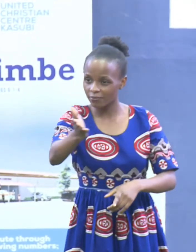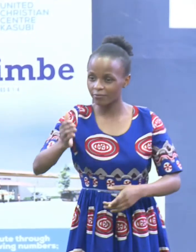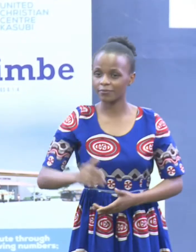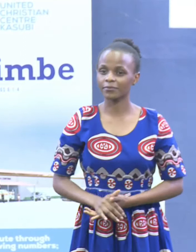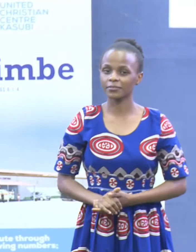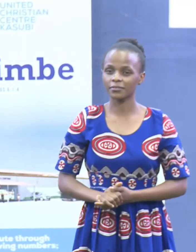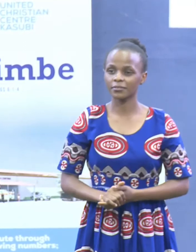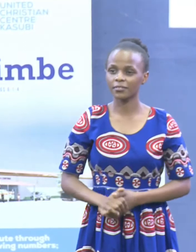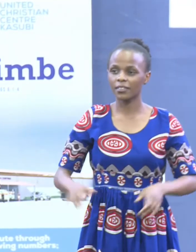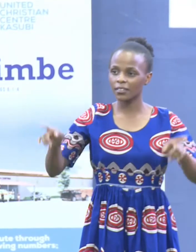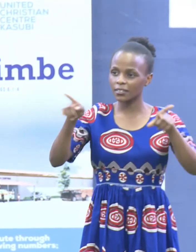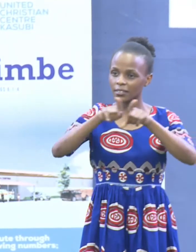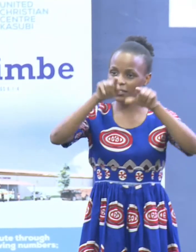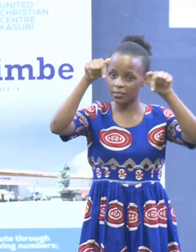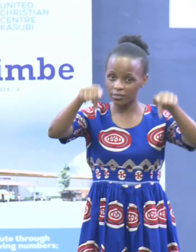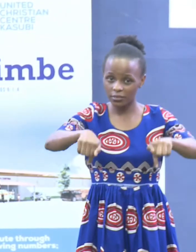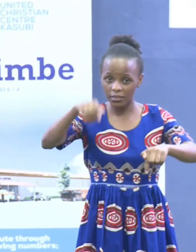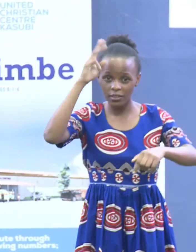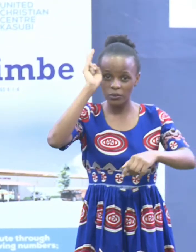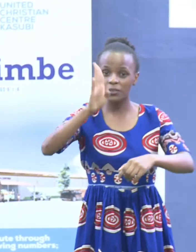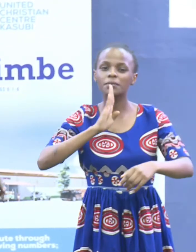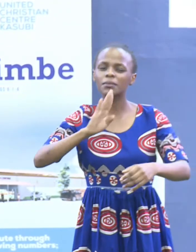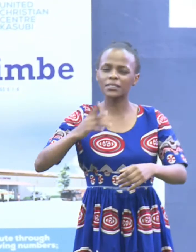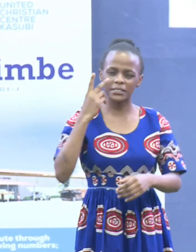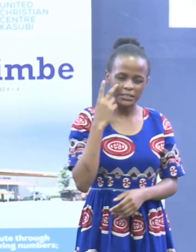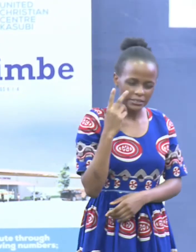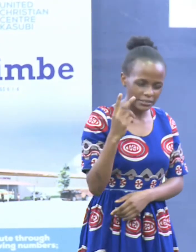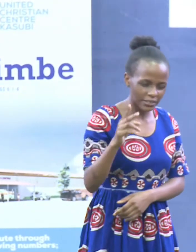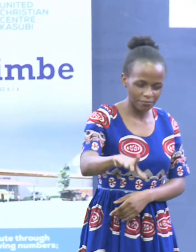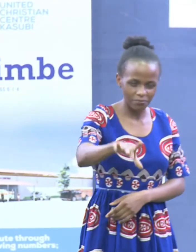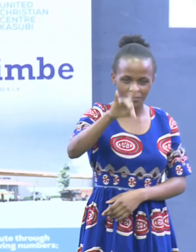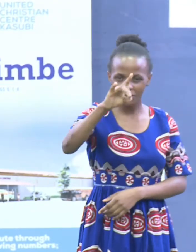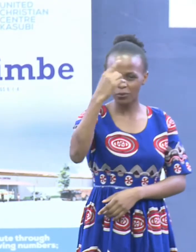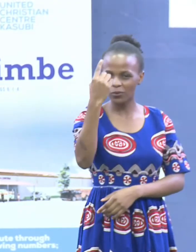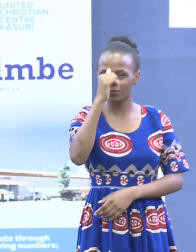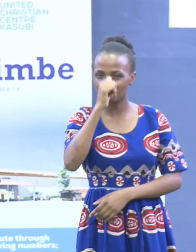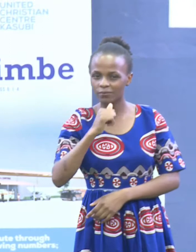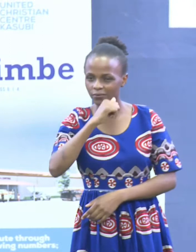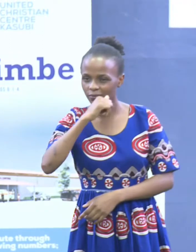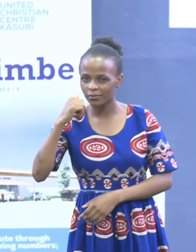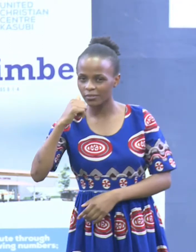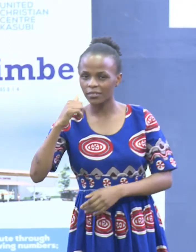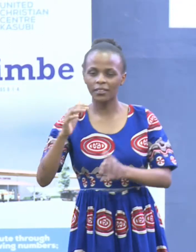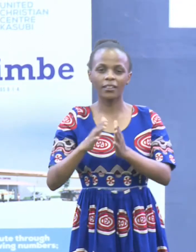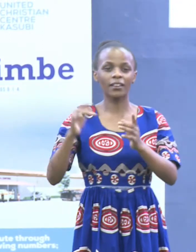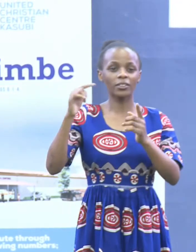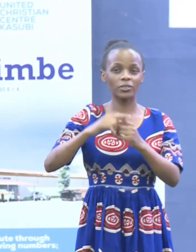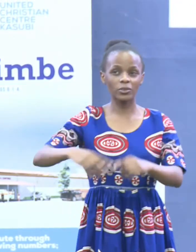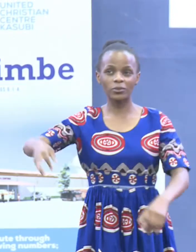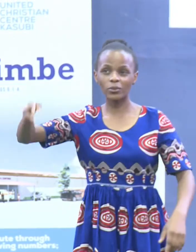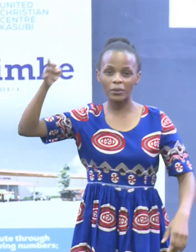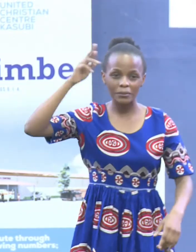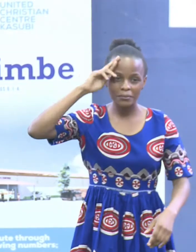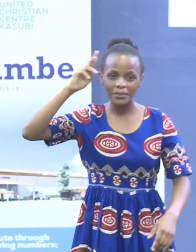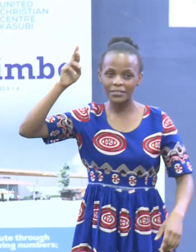it. Era olwale tugenda kuba tulabayo ekyama kimu. And today we are going to be seeing one mystery. Okwongera okikujjukiza